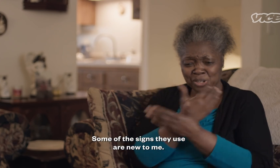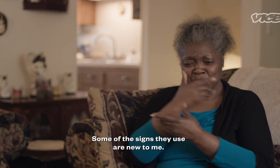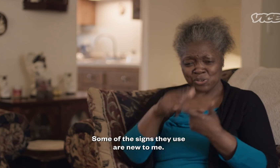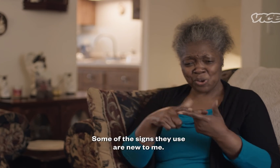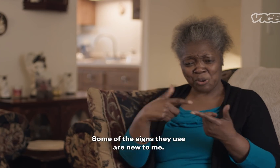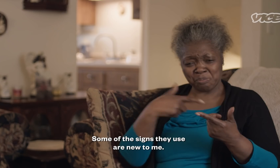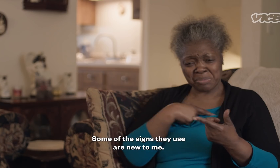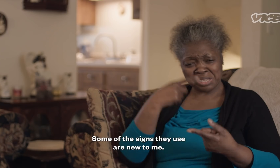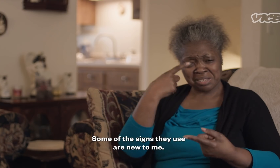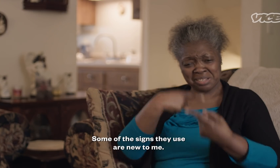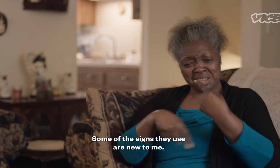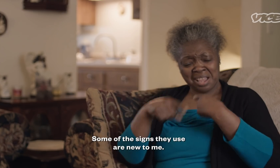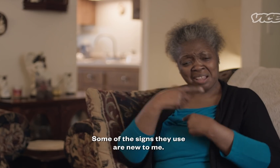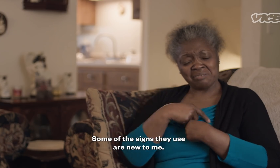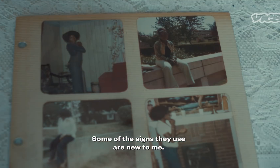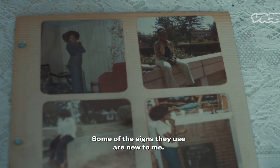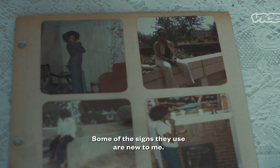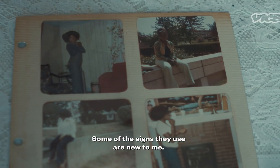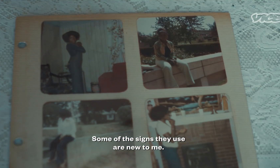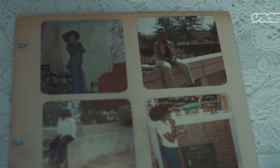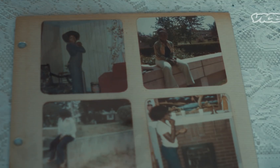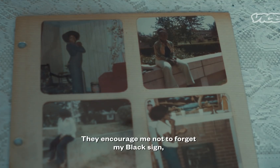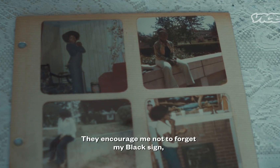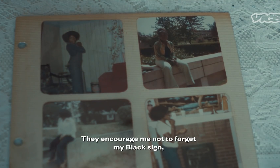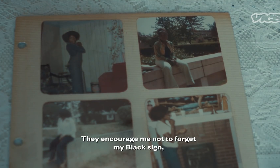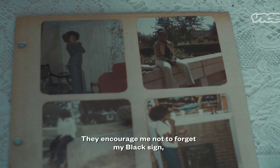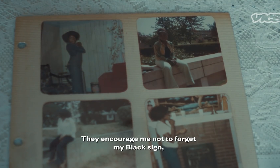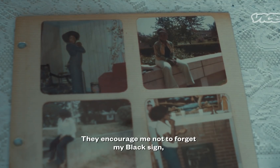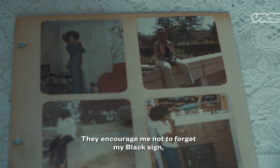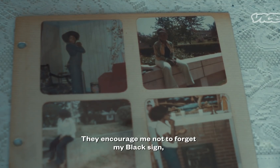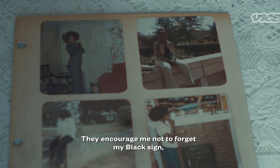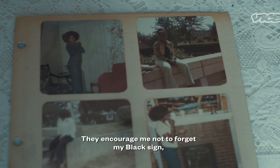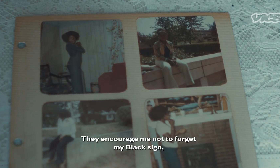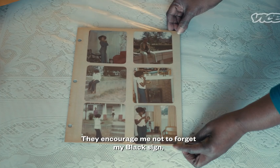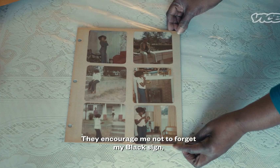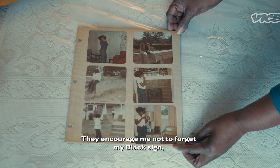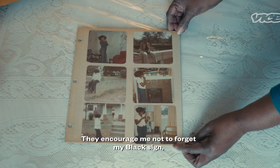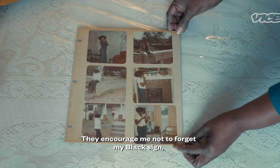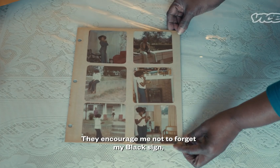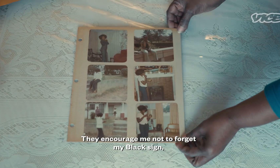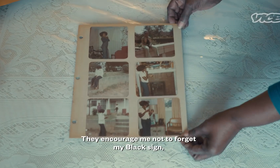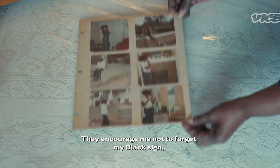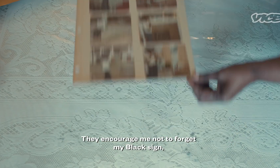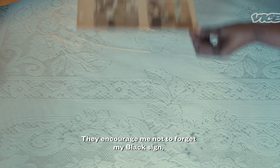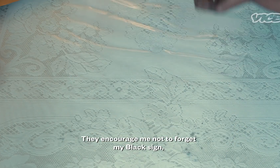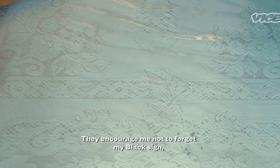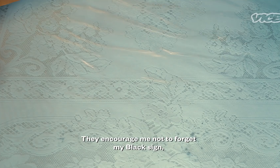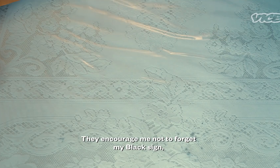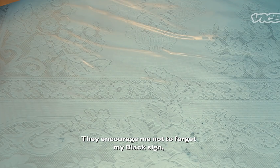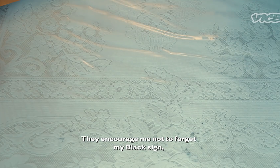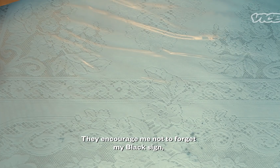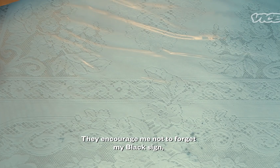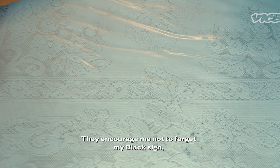Dino. And don't need to how